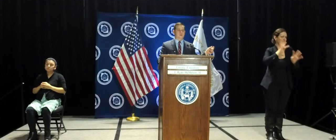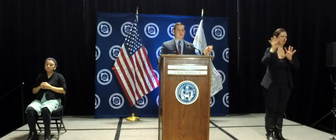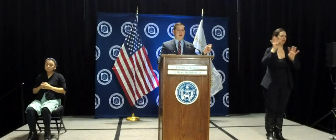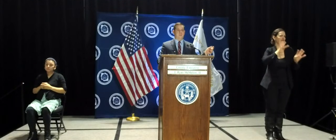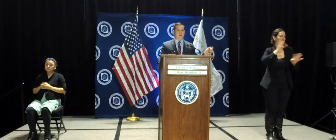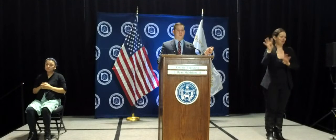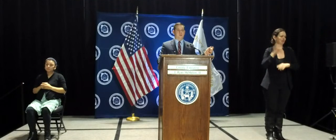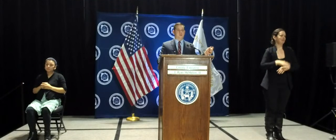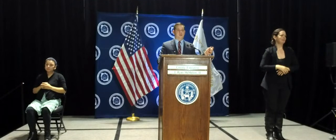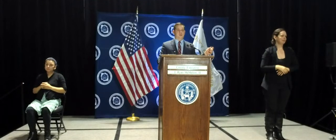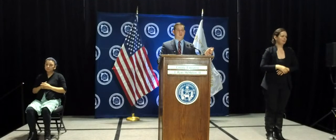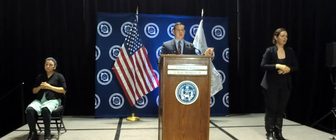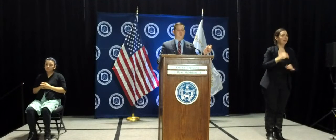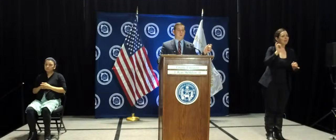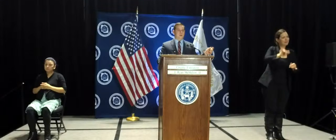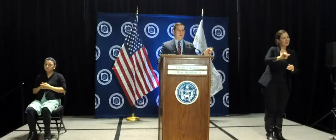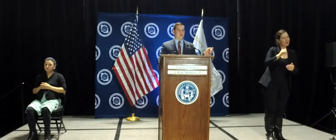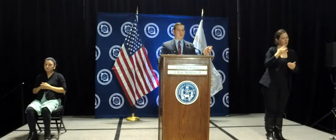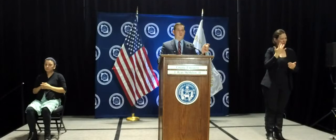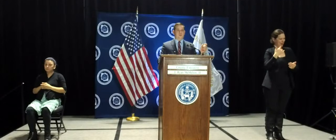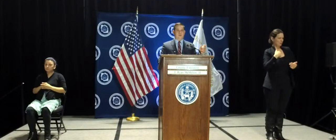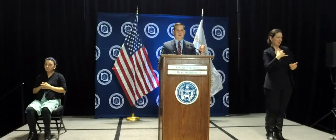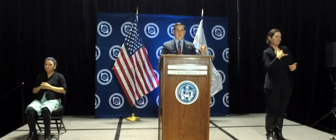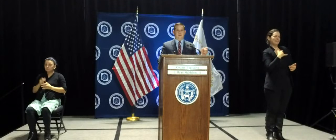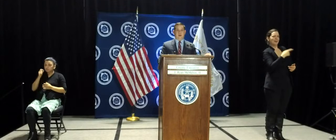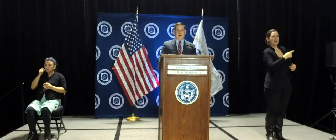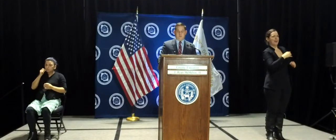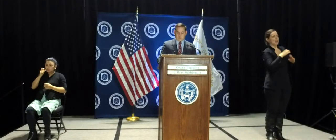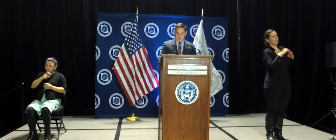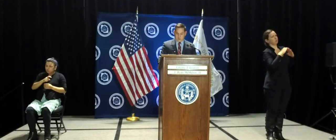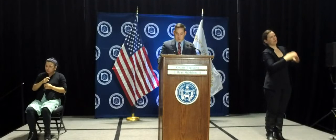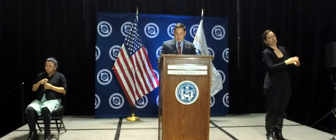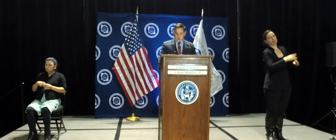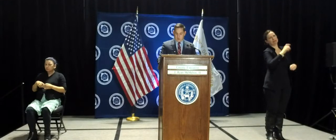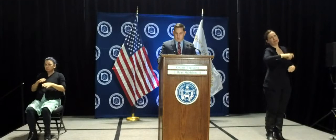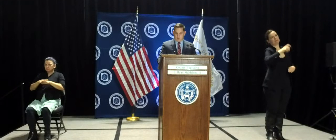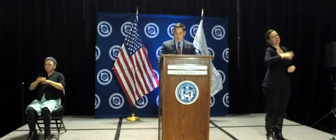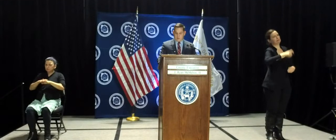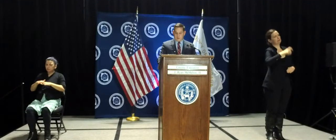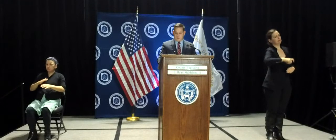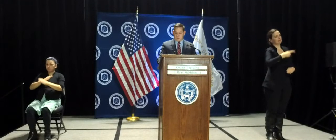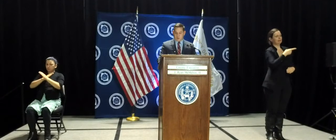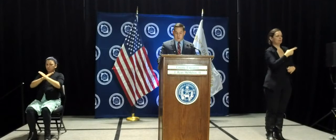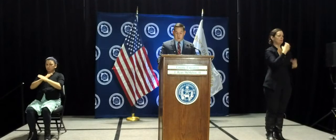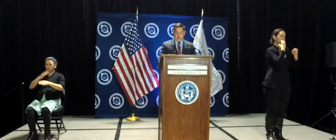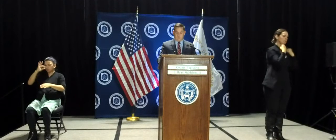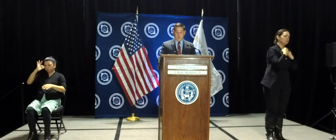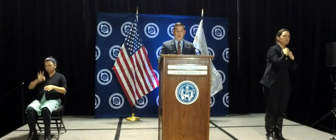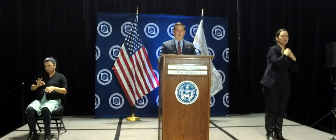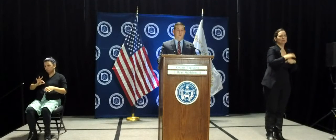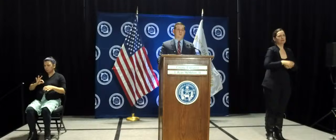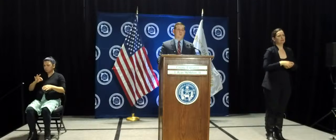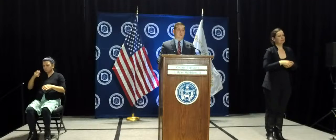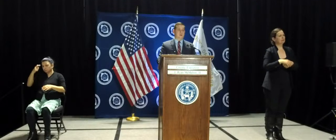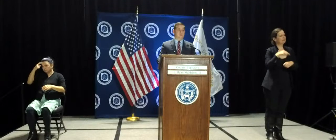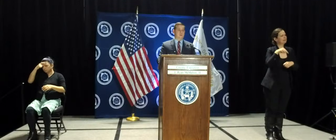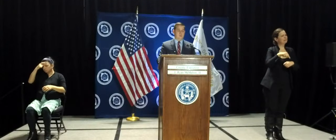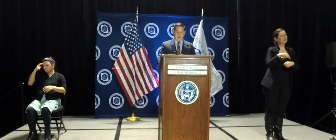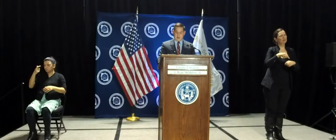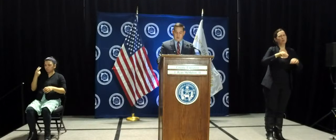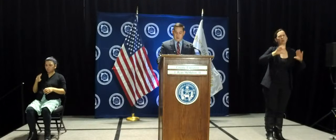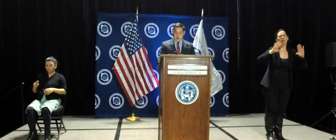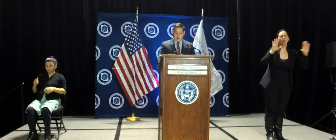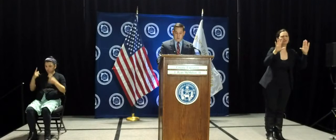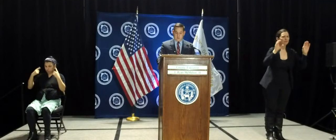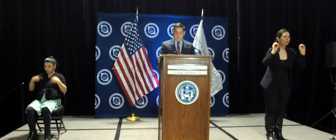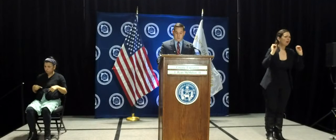at risk that population is when they get COVID to get into the hospital. So this is just really great news. It's